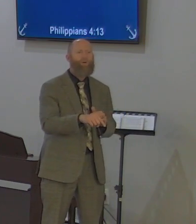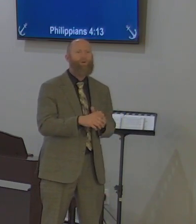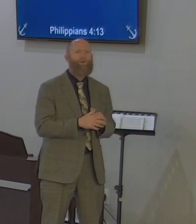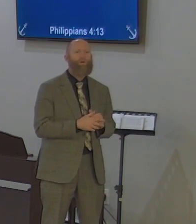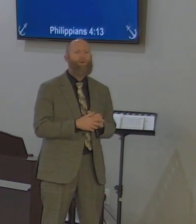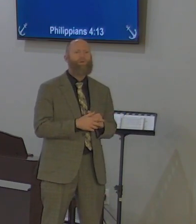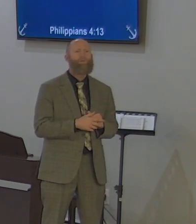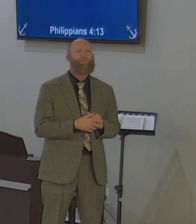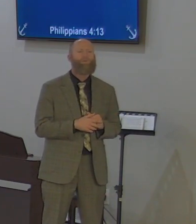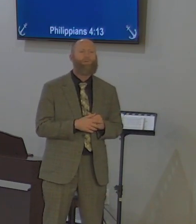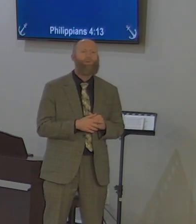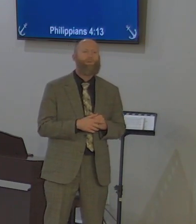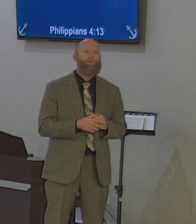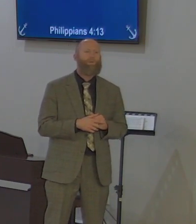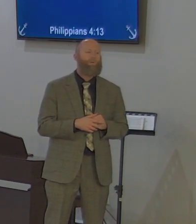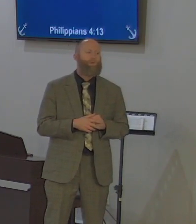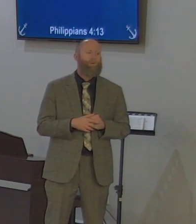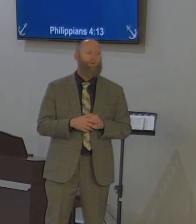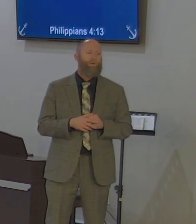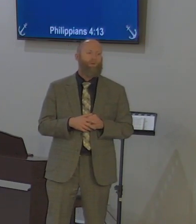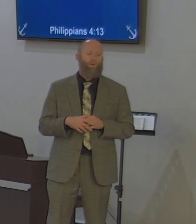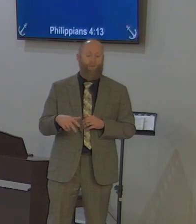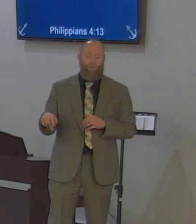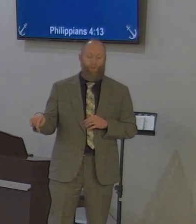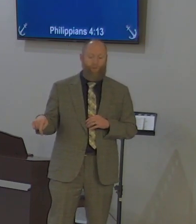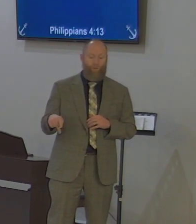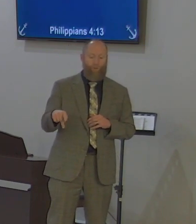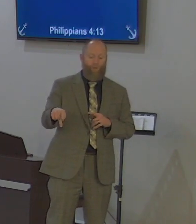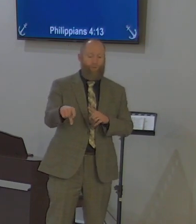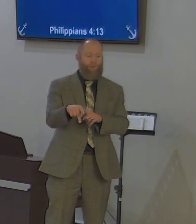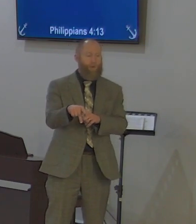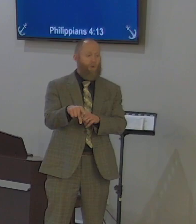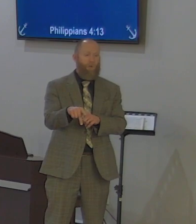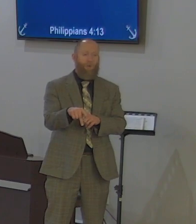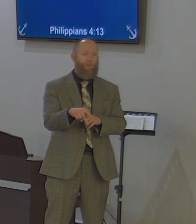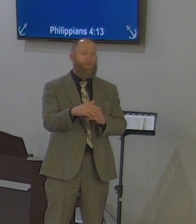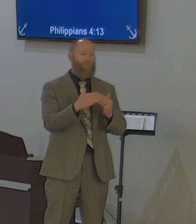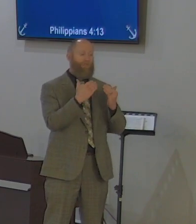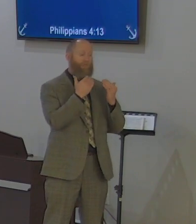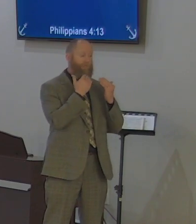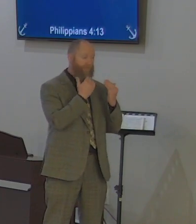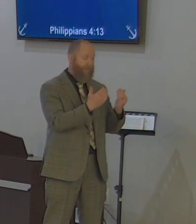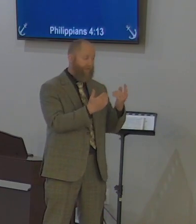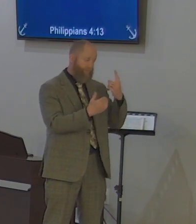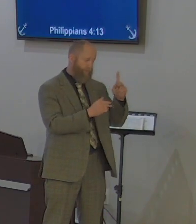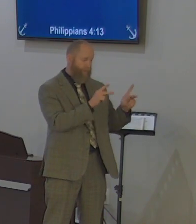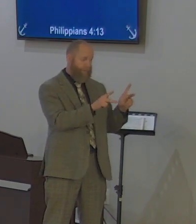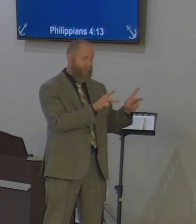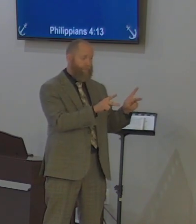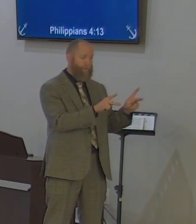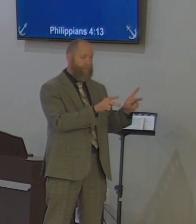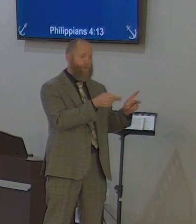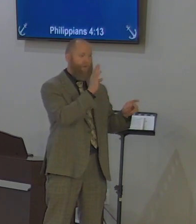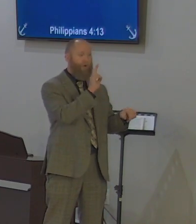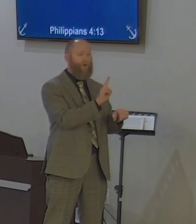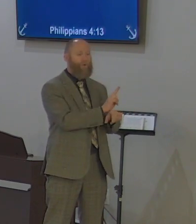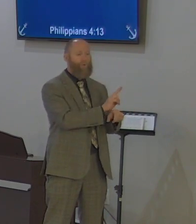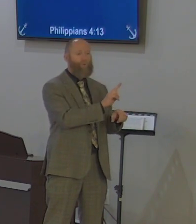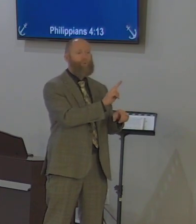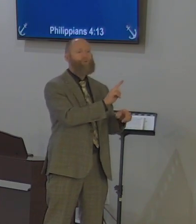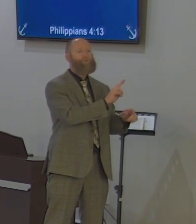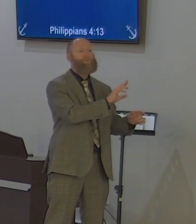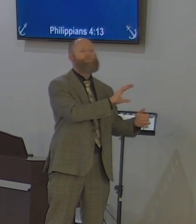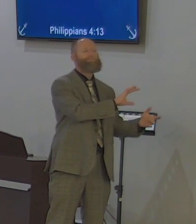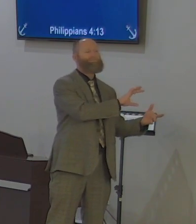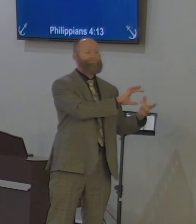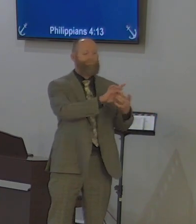But Paul expresses gratitude towards people that God uses in his life. He absolutely does. He